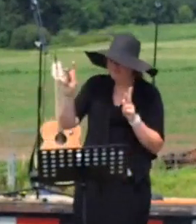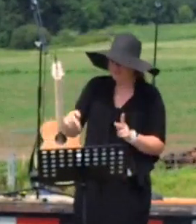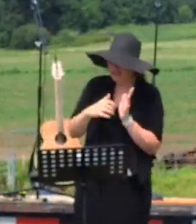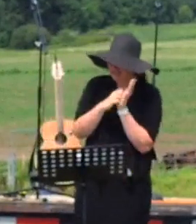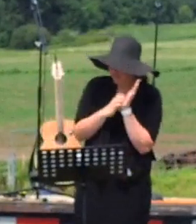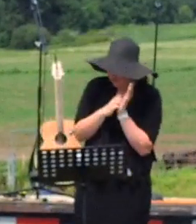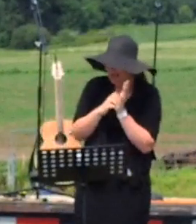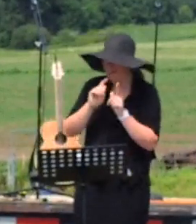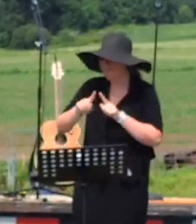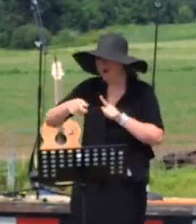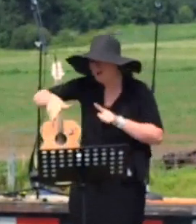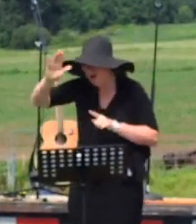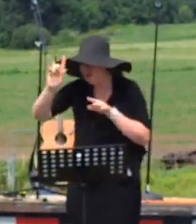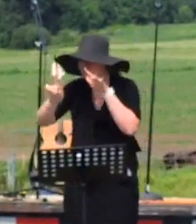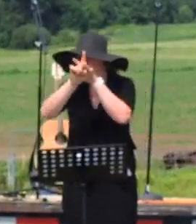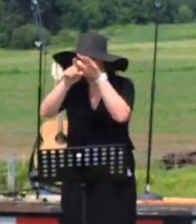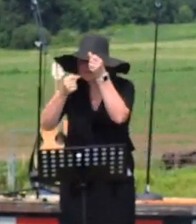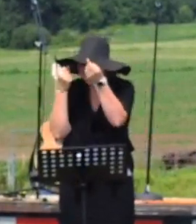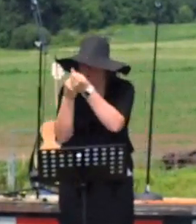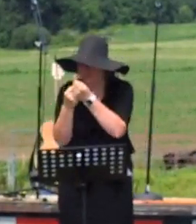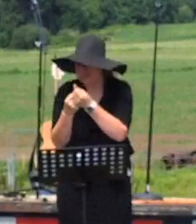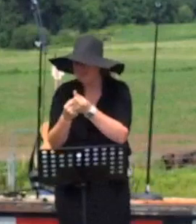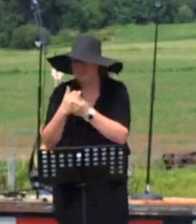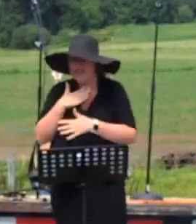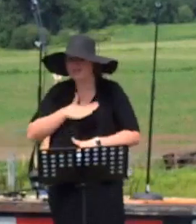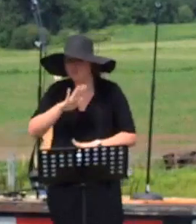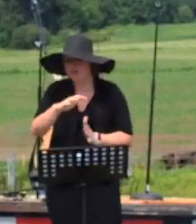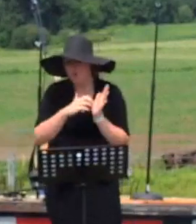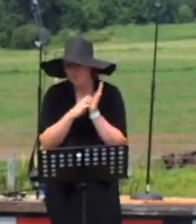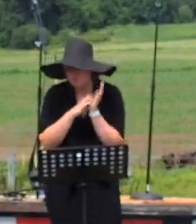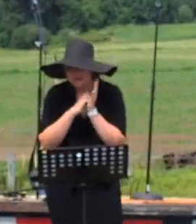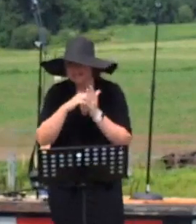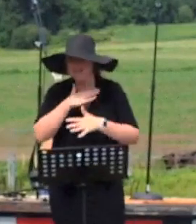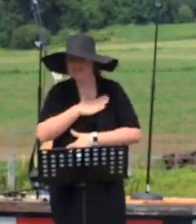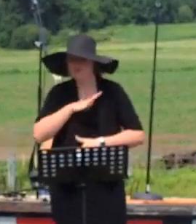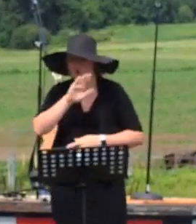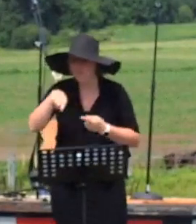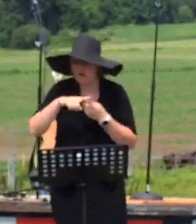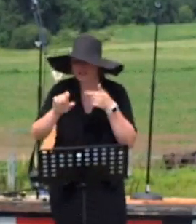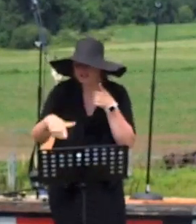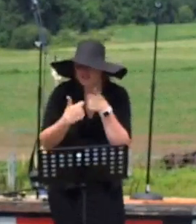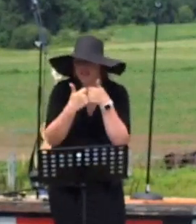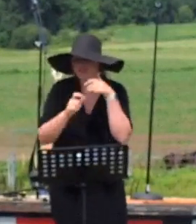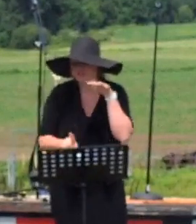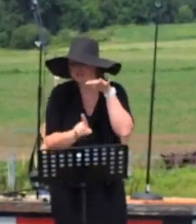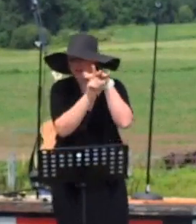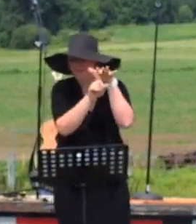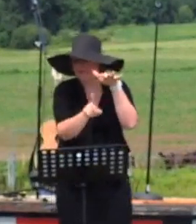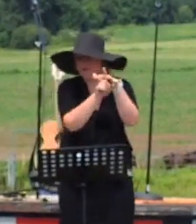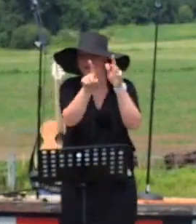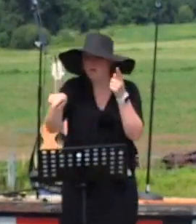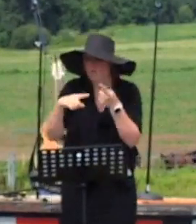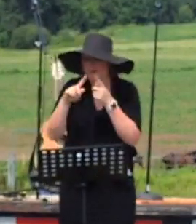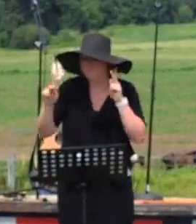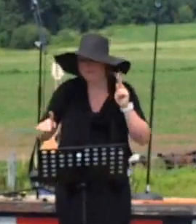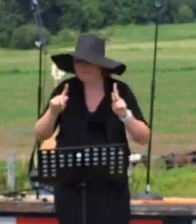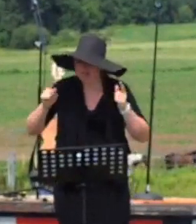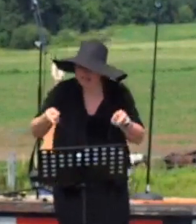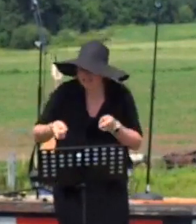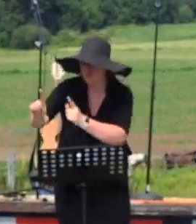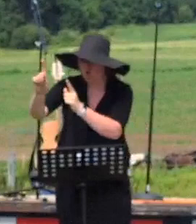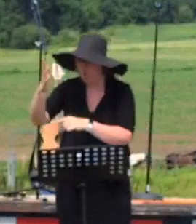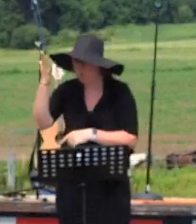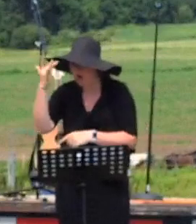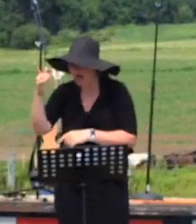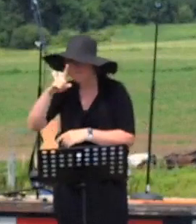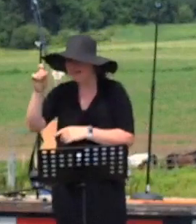insults, hardships, persecutions, and troubles that I suffer for Christ. For when I am weak, then I